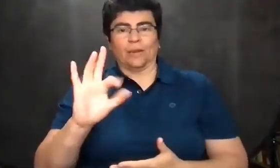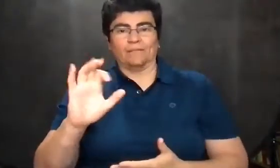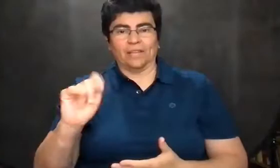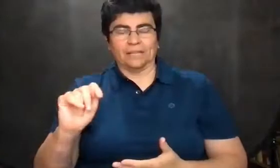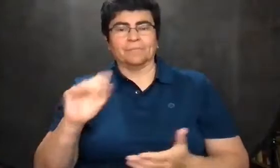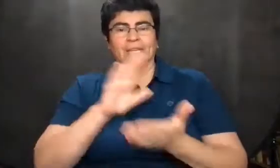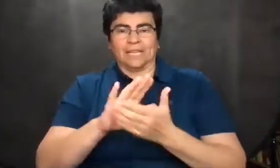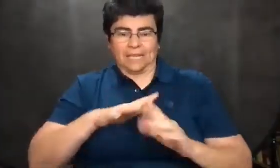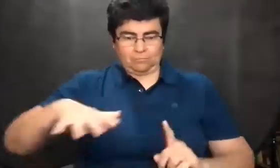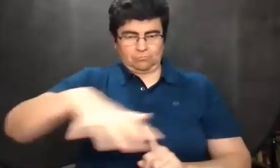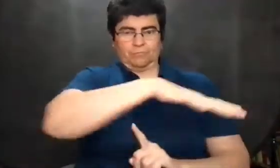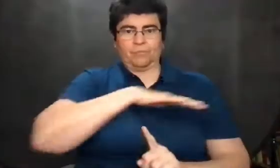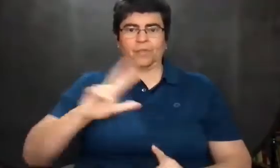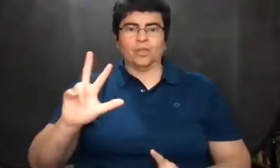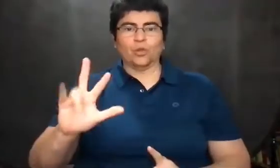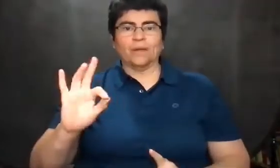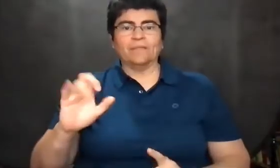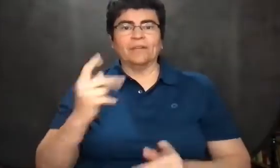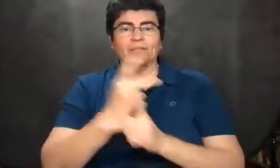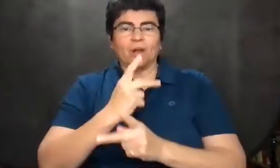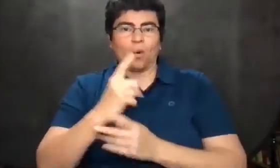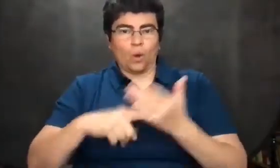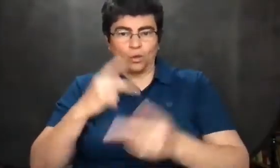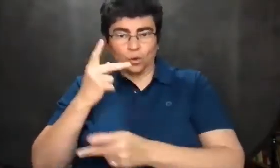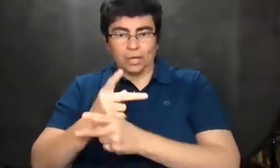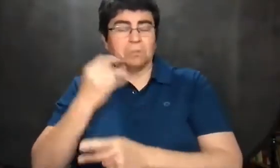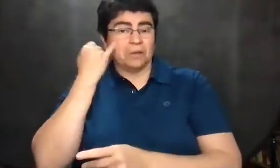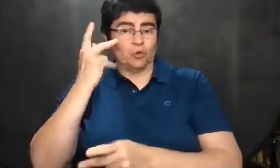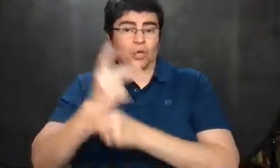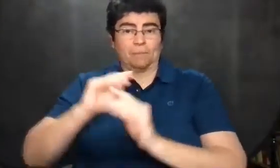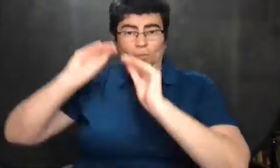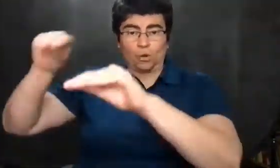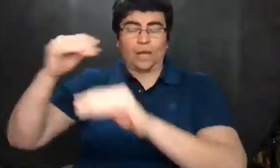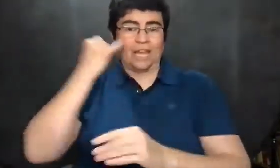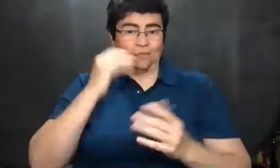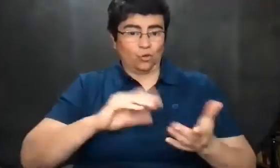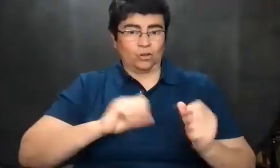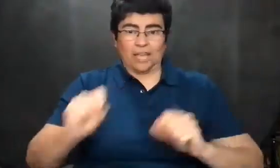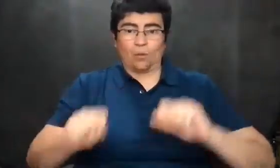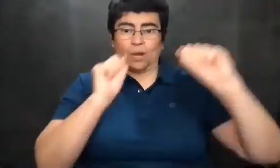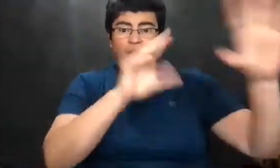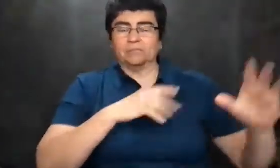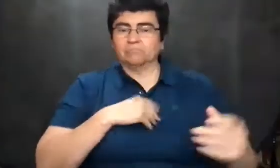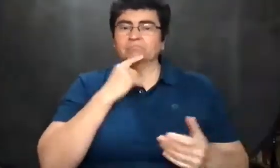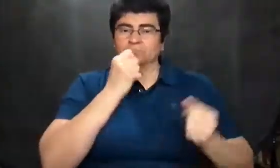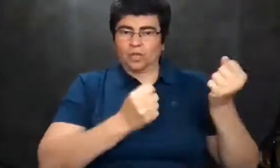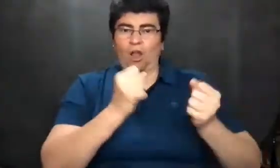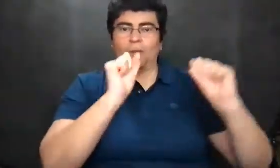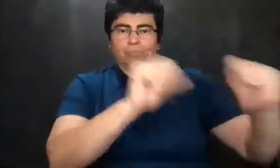that 3 feet. Figure out what you're keeping. If you're keeping it, put it away. If you're getting rid of it, put it in your car and take it to the dump. She said, and when you get